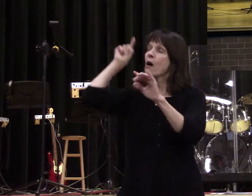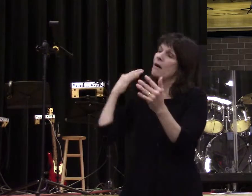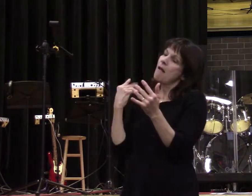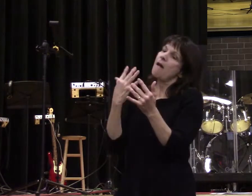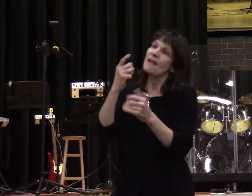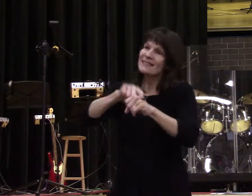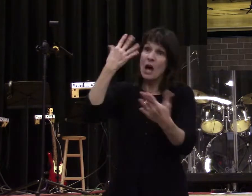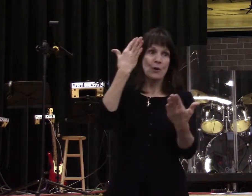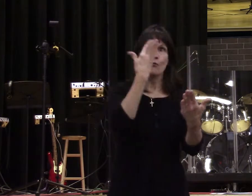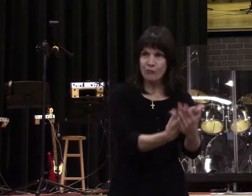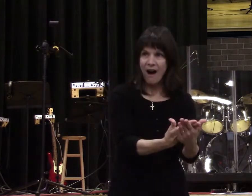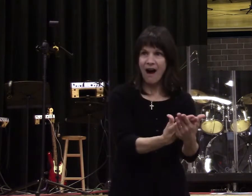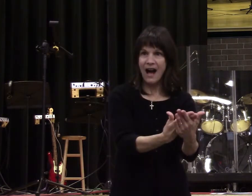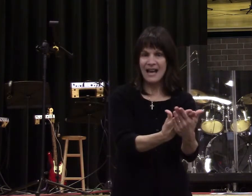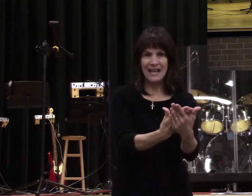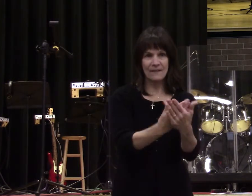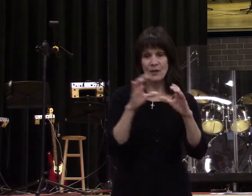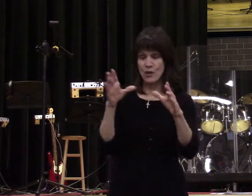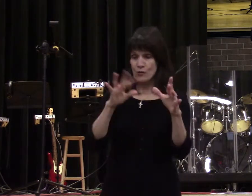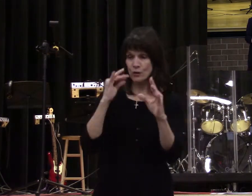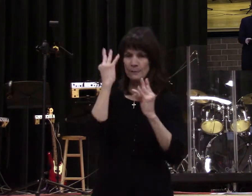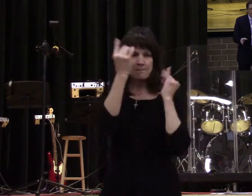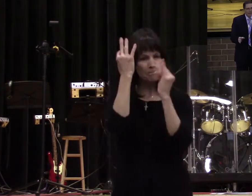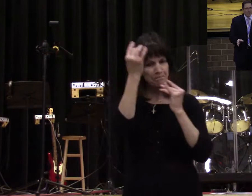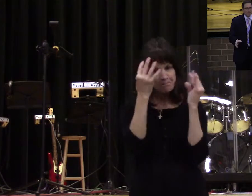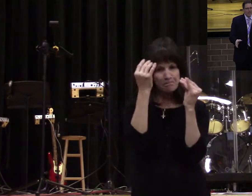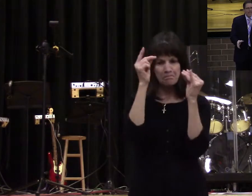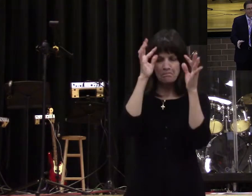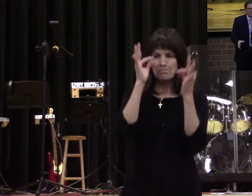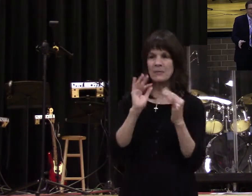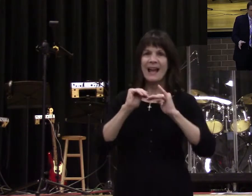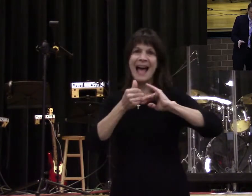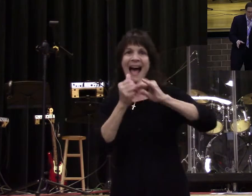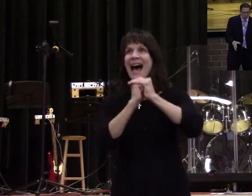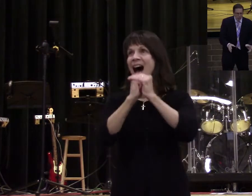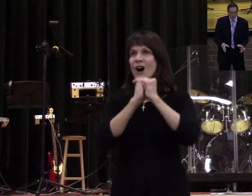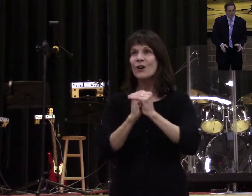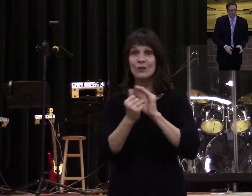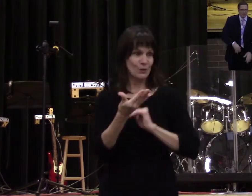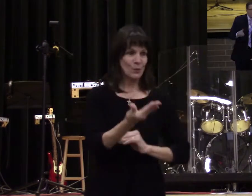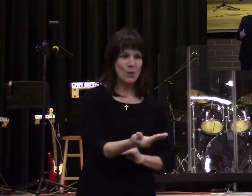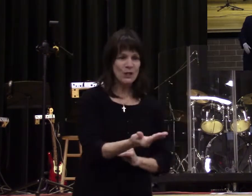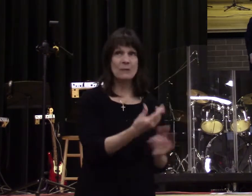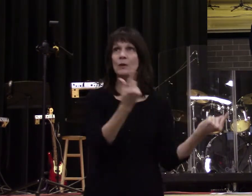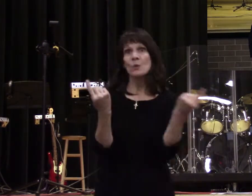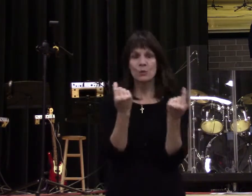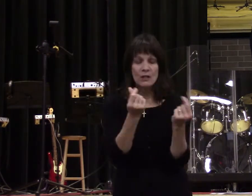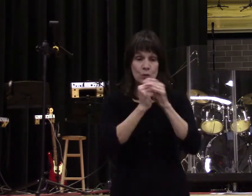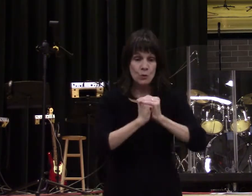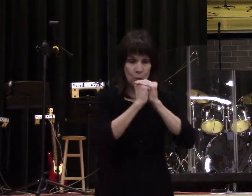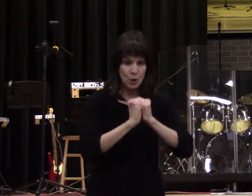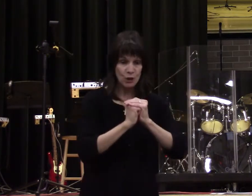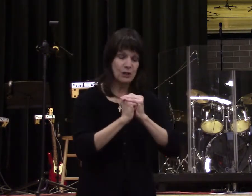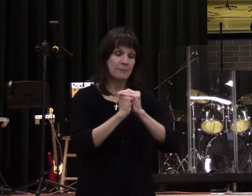the plan of their life, that was to worship that baby king. See, worship isn't something flippant. It's not